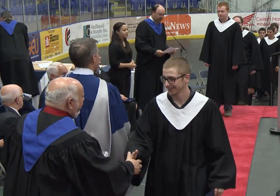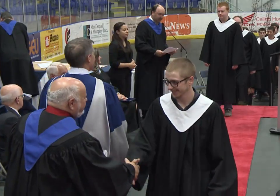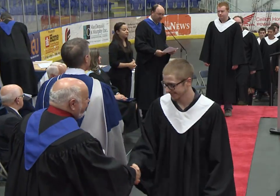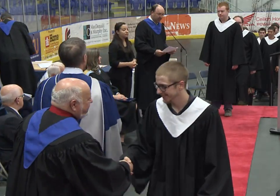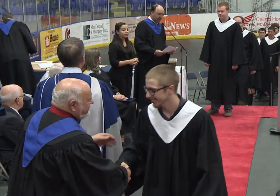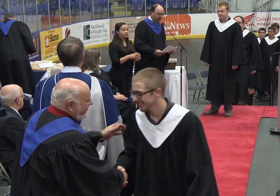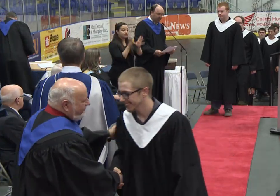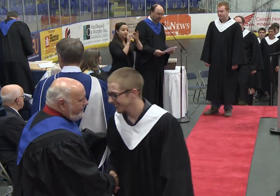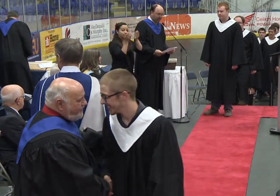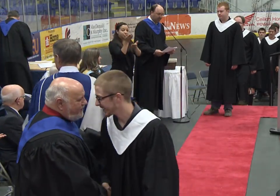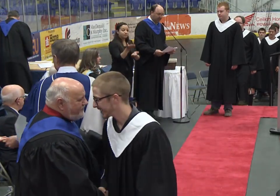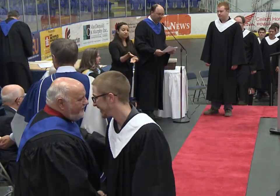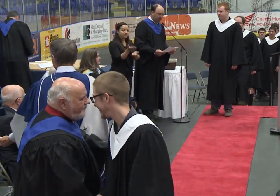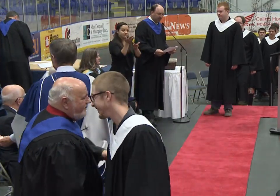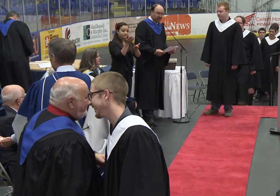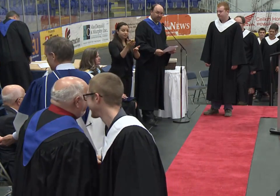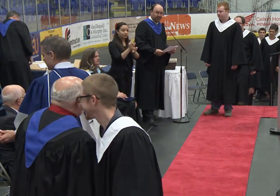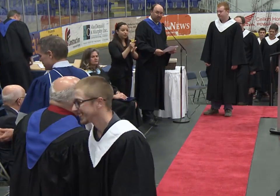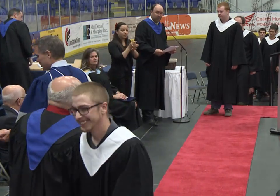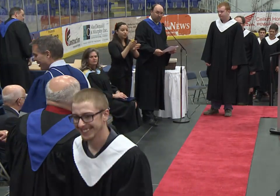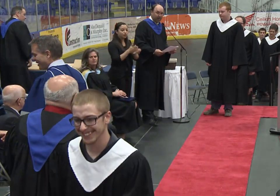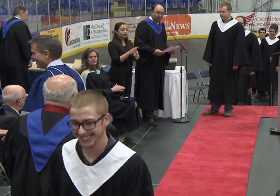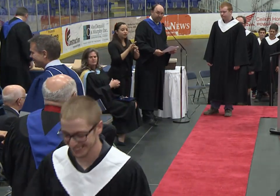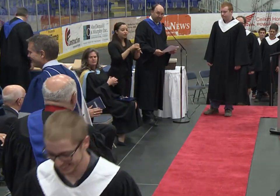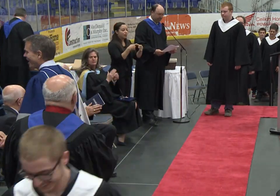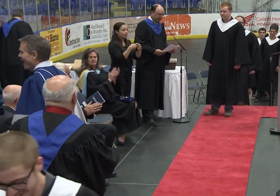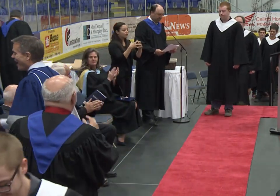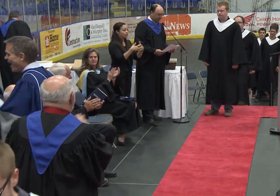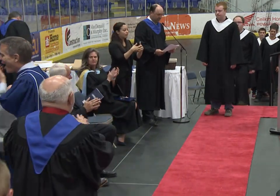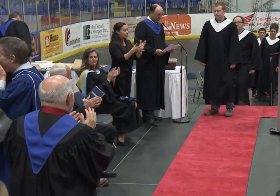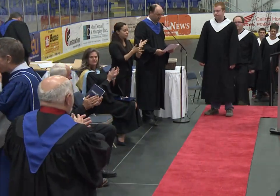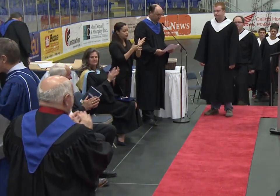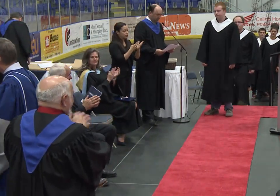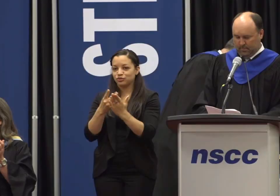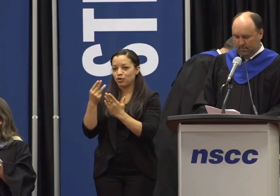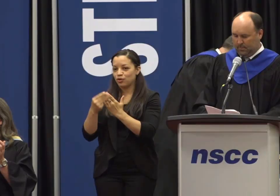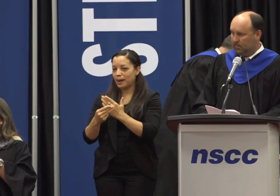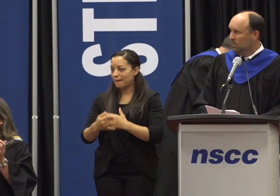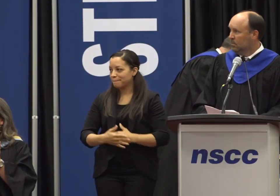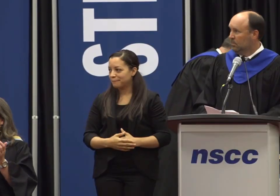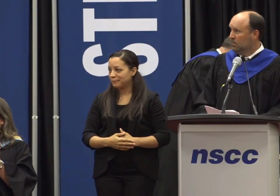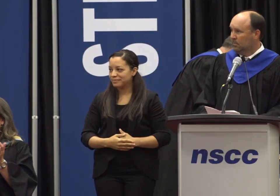Mr. President, to graduates in the Electromechanical Technician program.